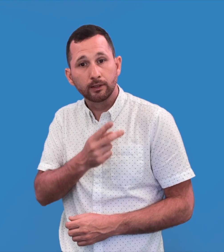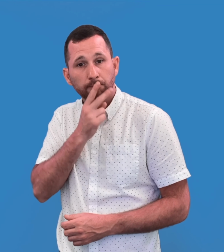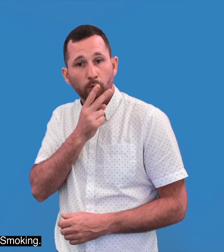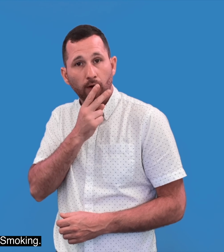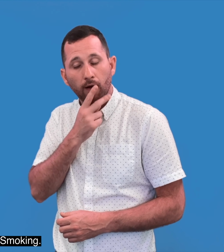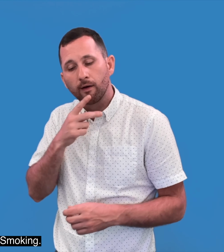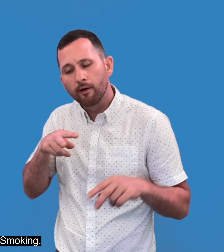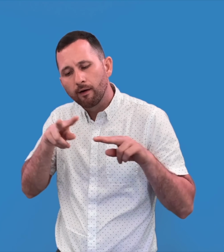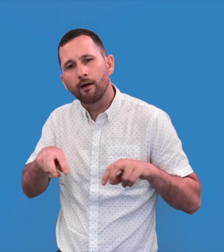Smoking.